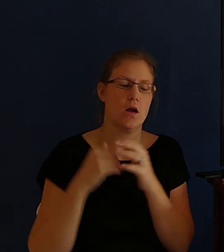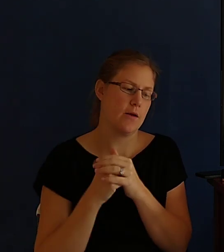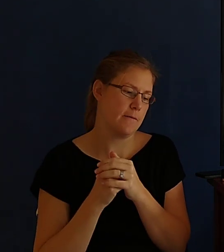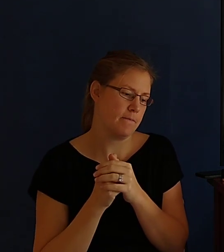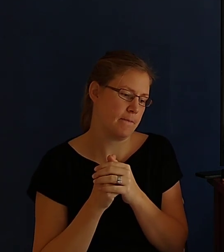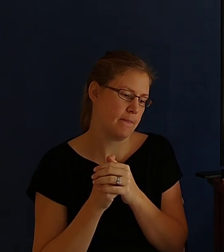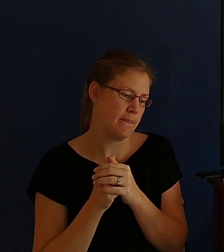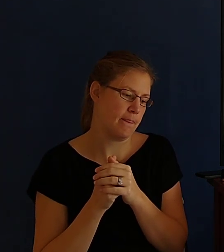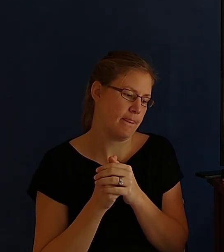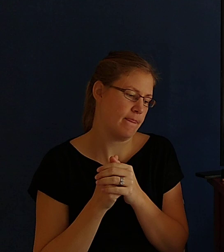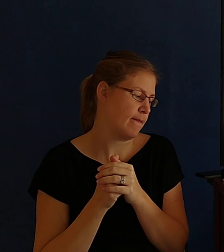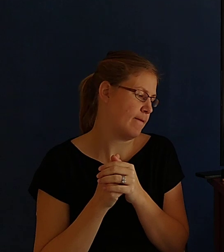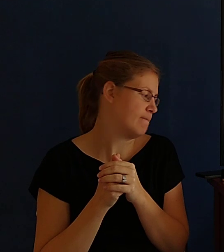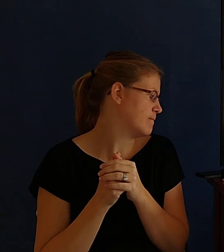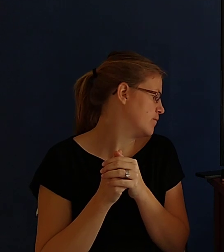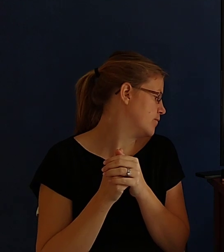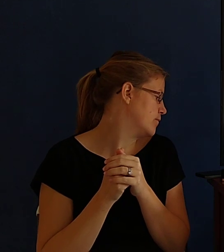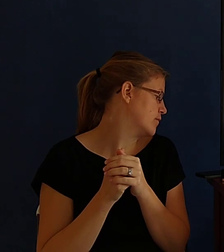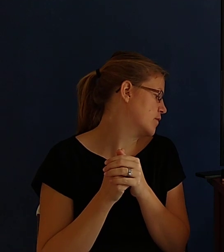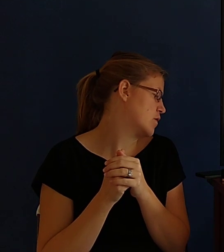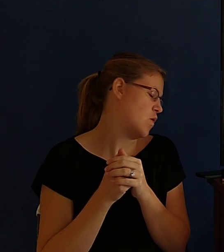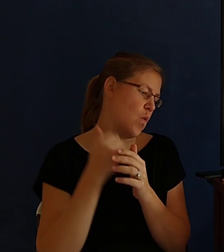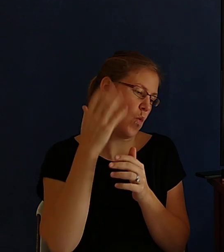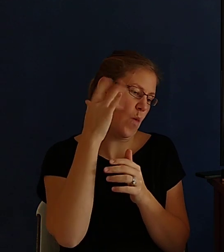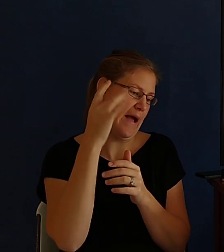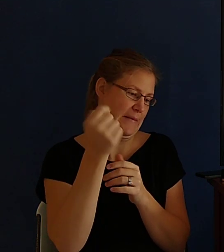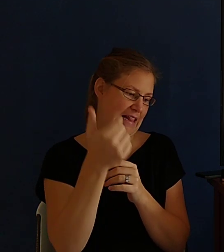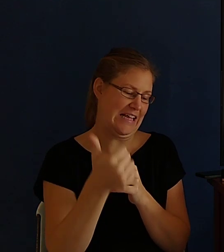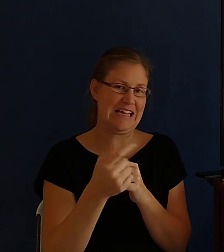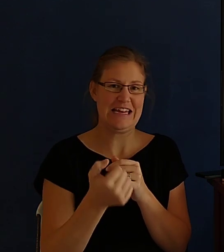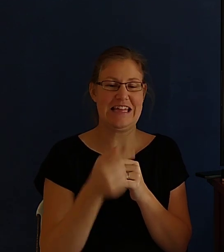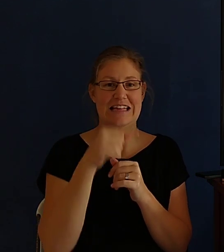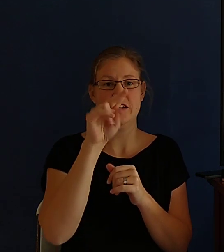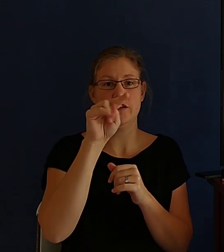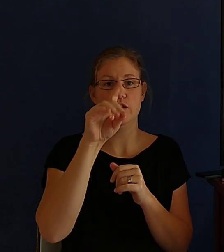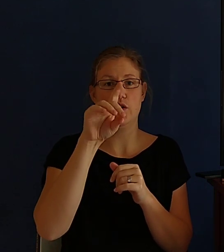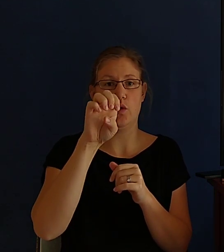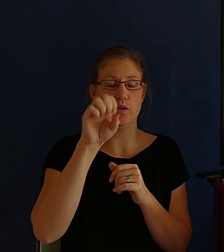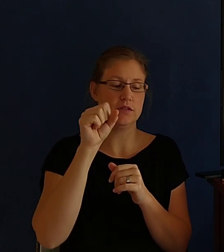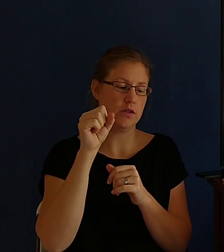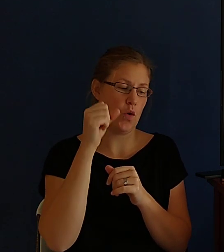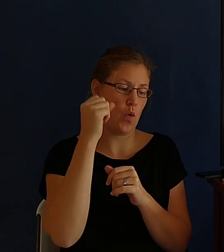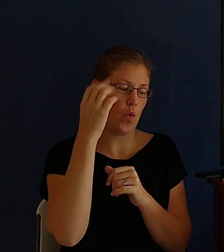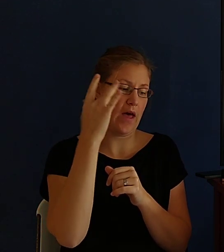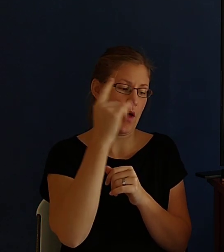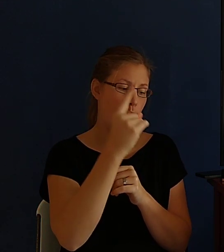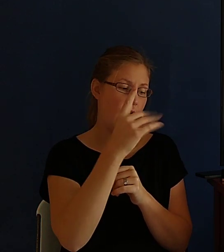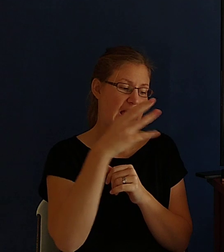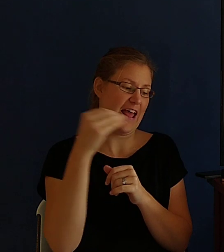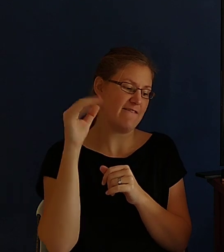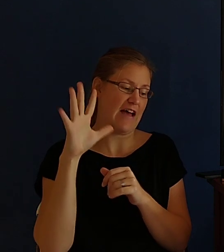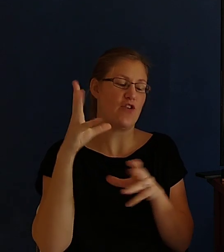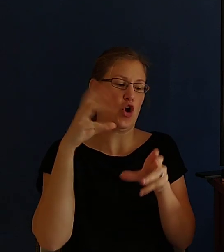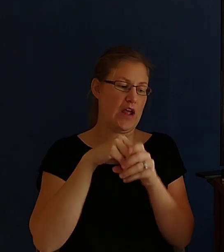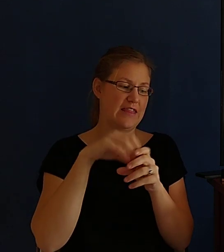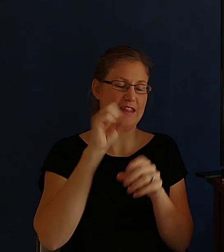deleting these nodes, because 1 and 5, both of them are now in the spanning tree.